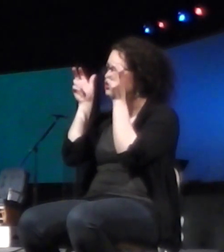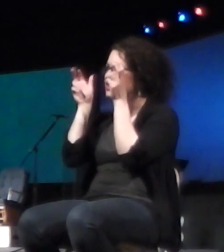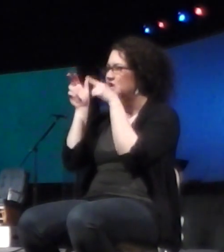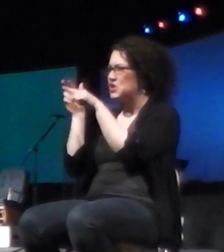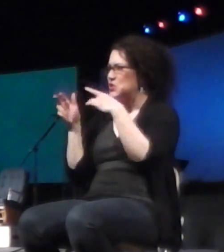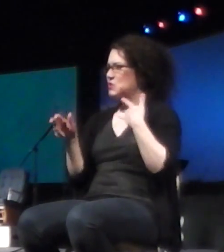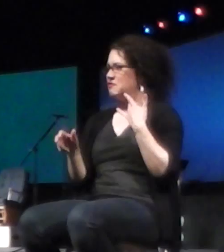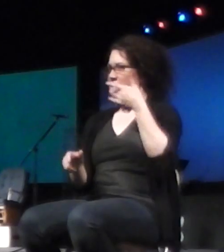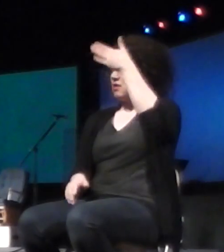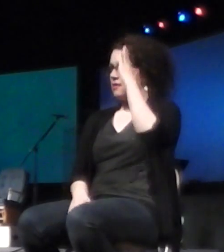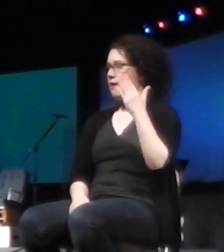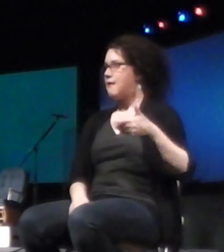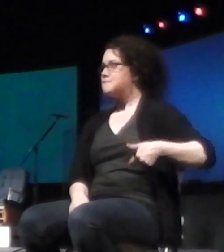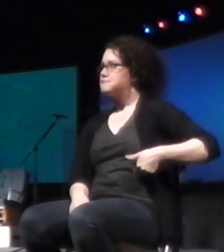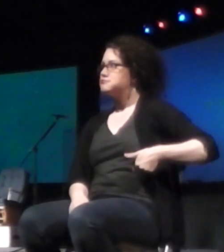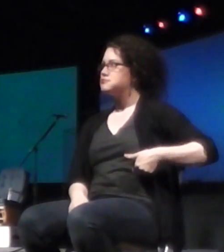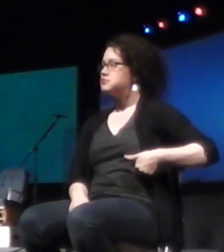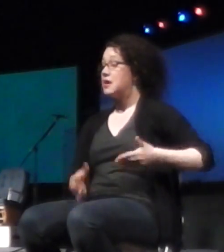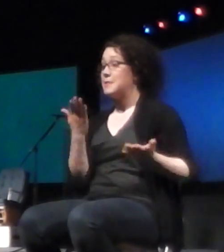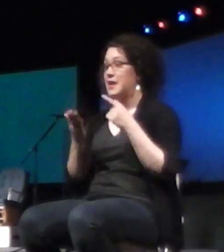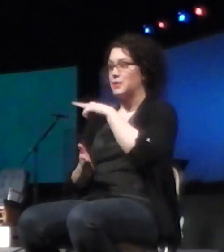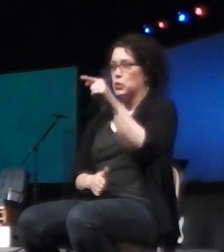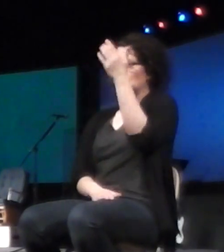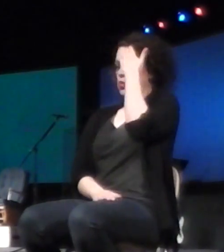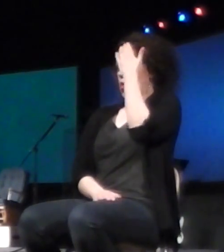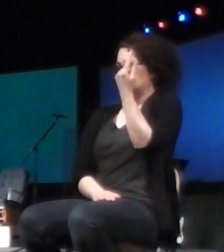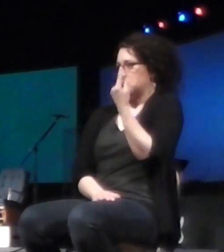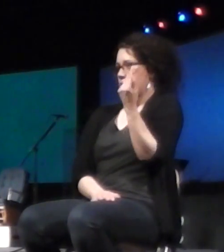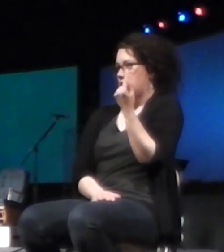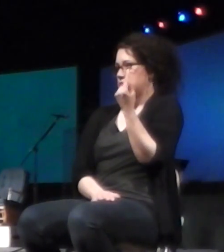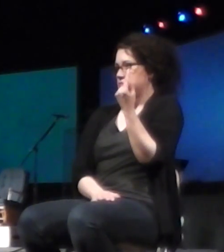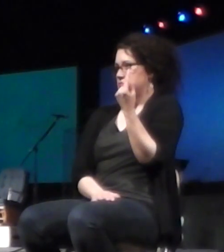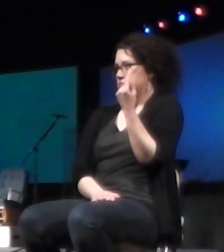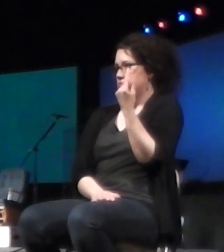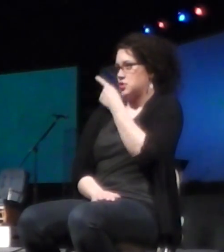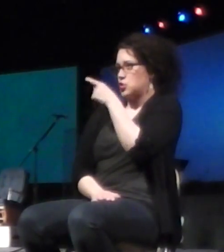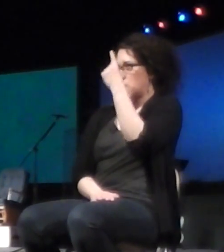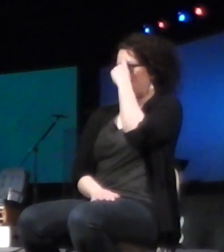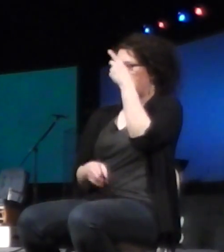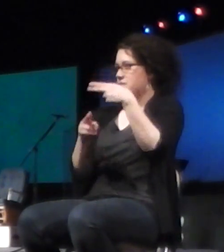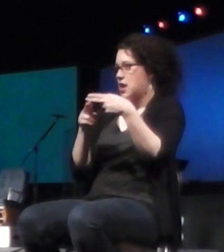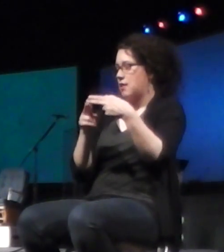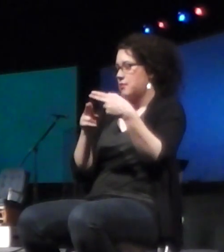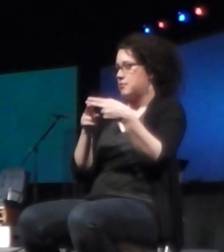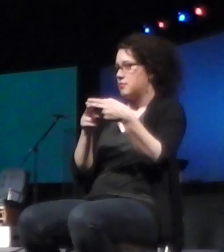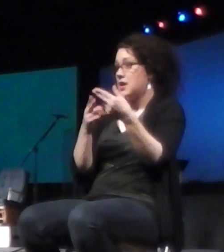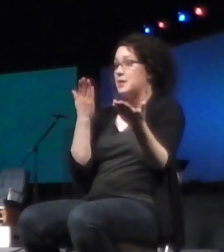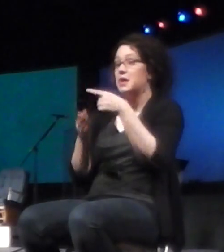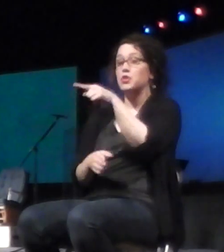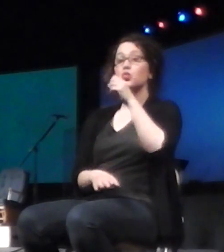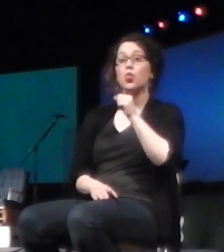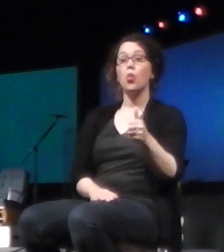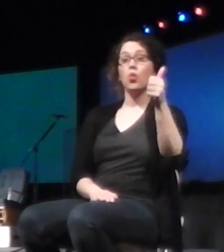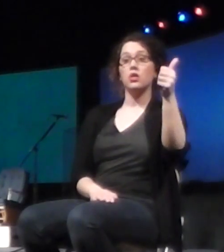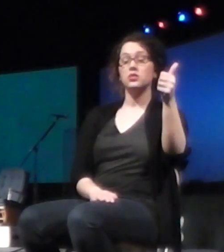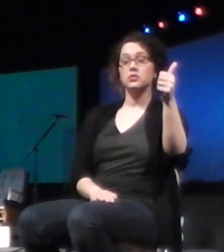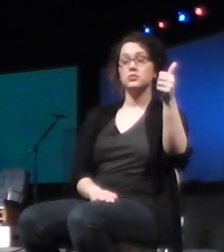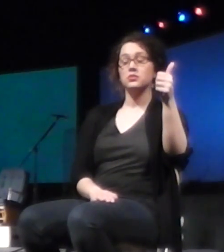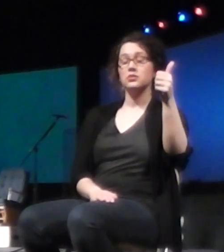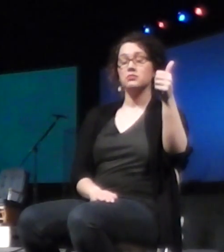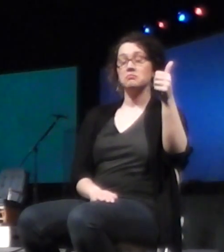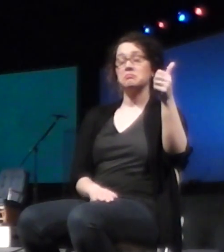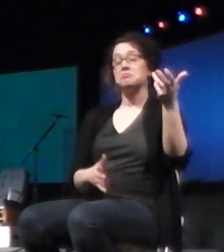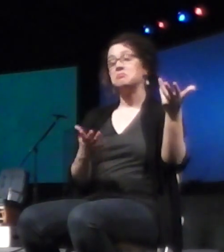the shoulder, maybe you already have a name. Maybe maybe you're in the older generation, and already God's given you a name of